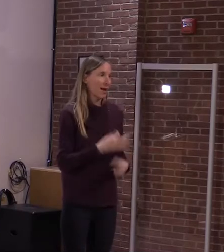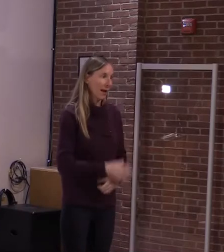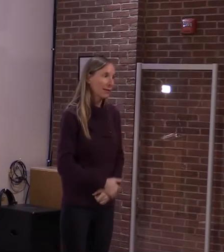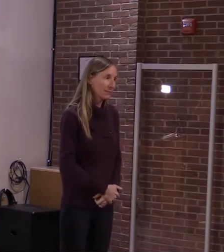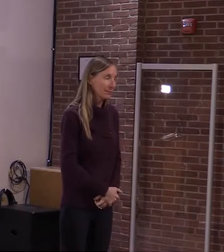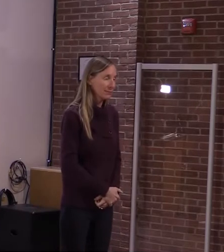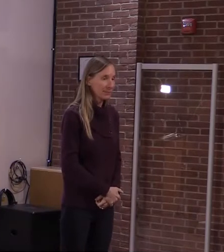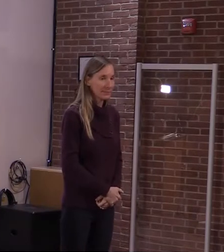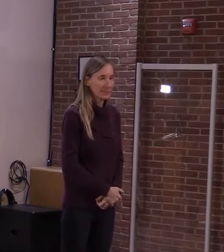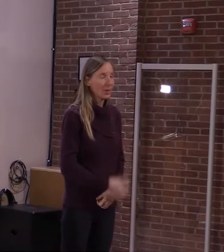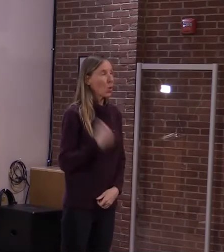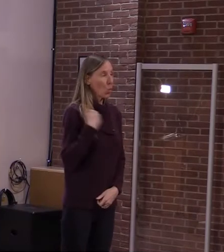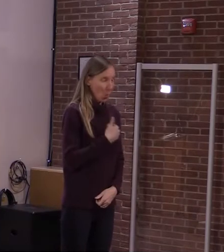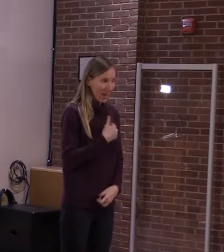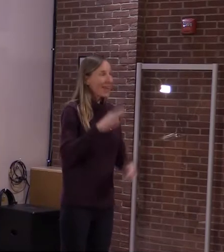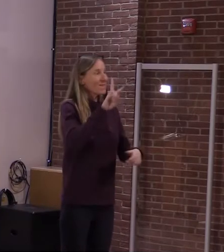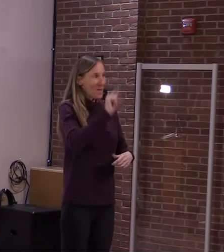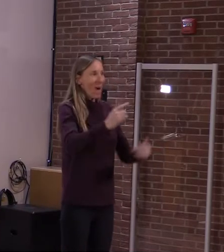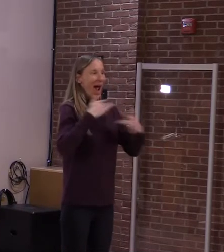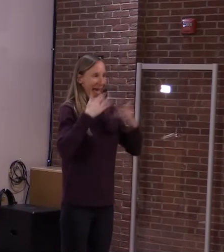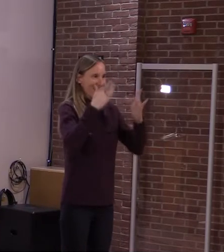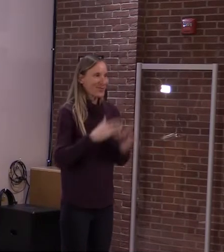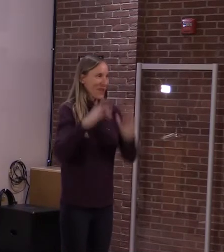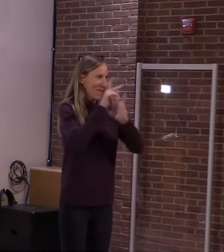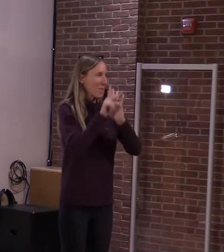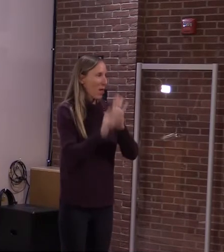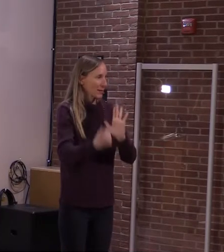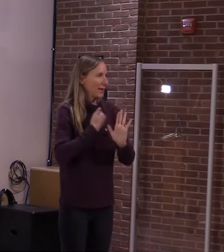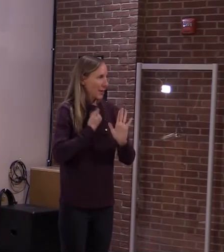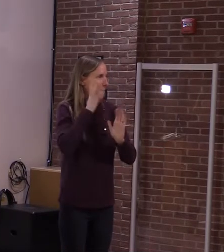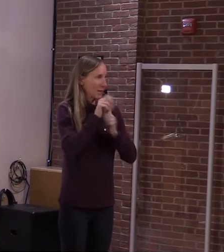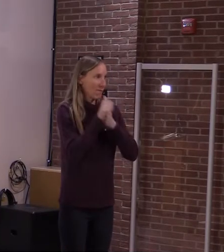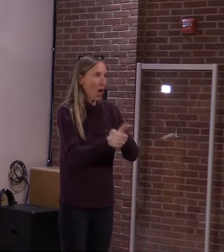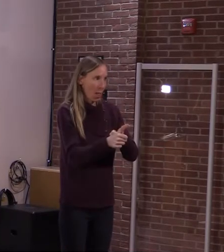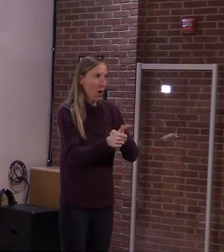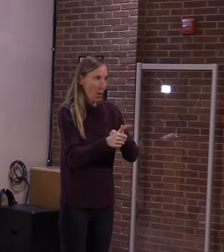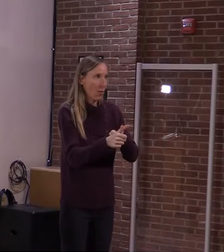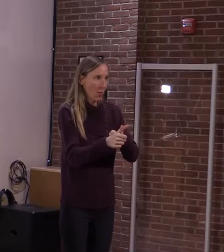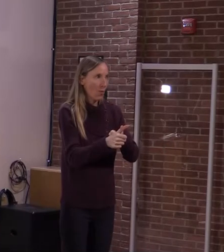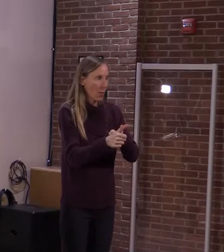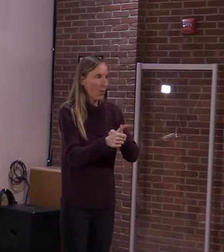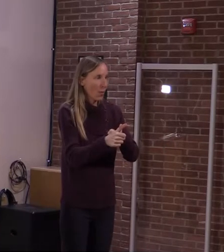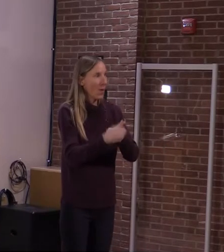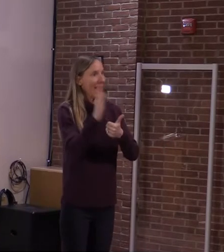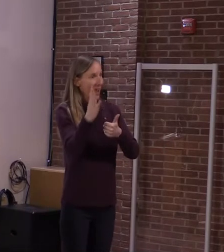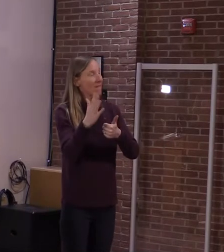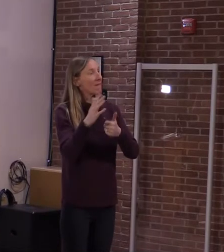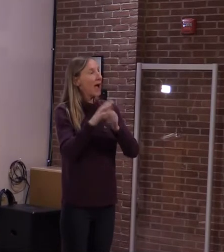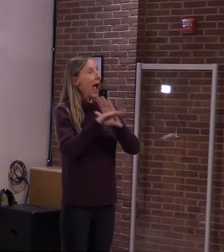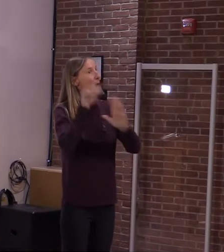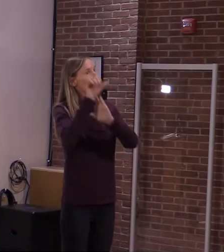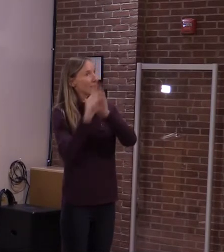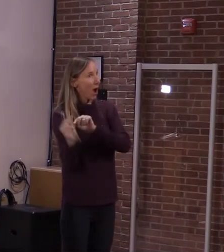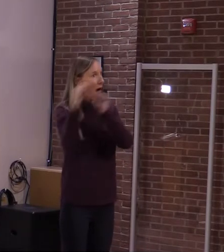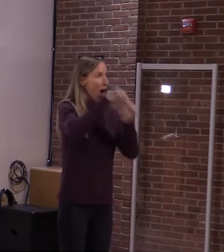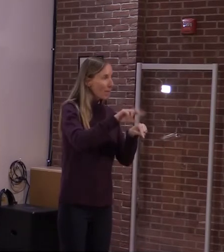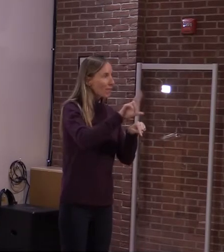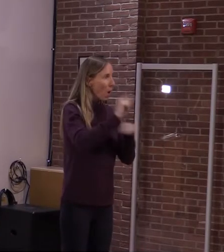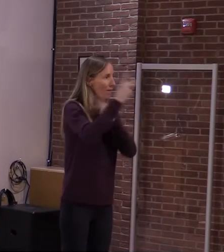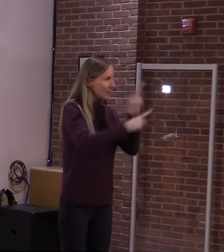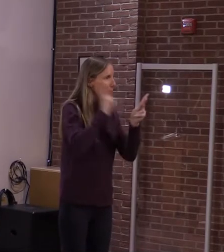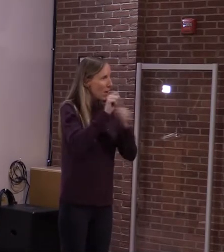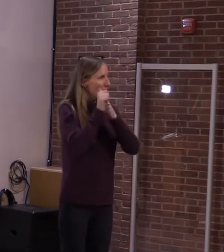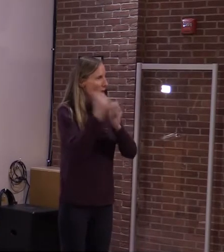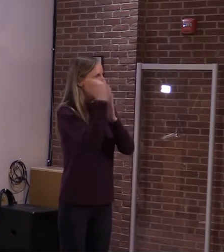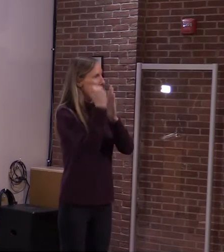Again, we have a travel policy for the state that people should be adhering to if they're coming from out of state to visit.